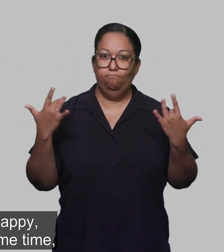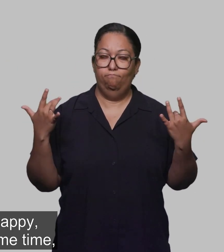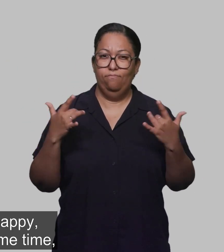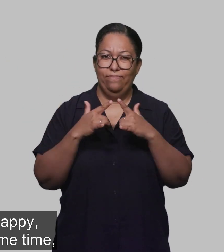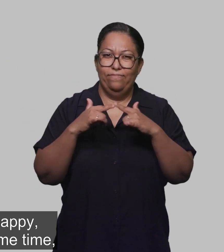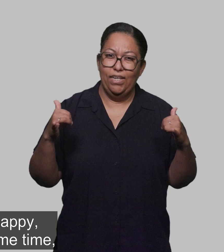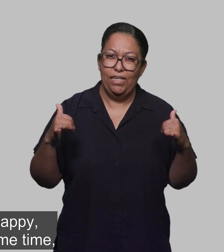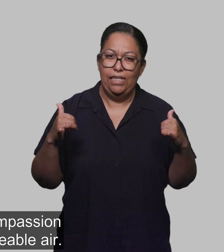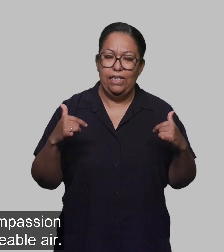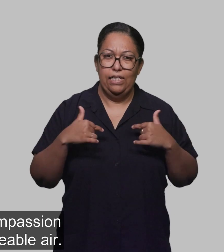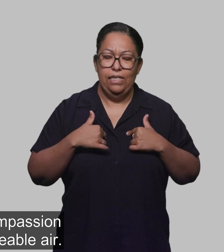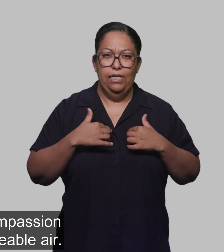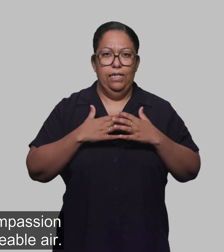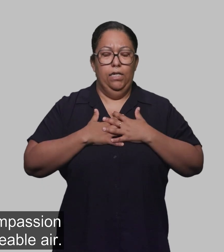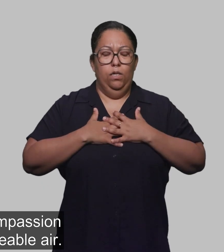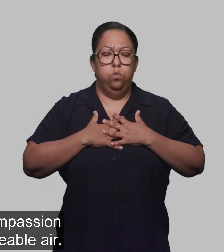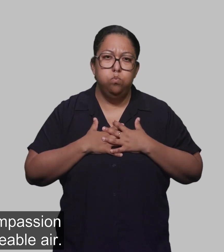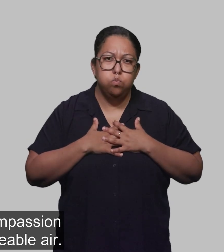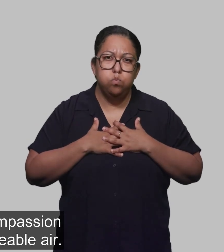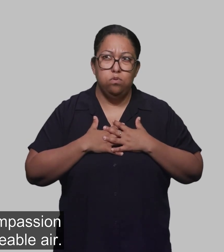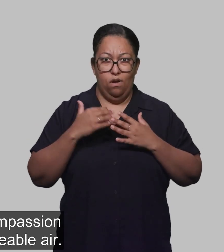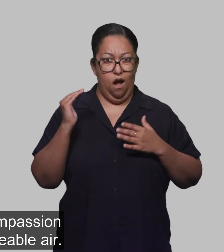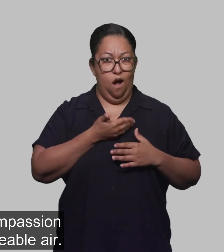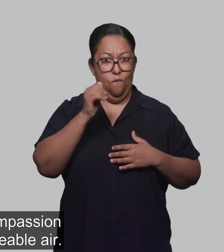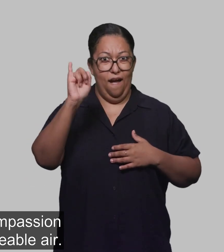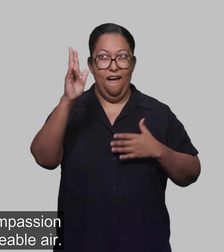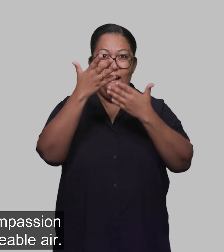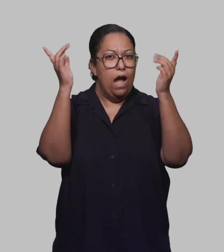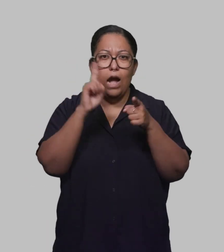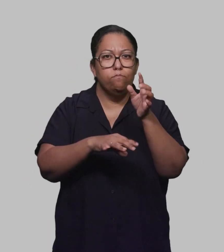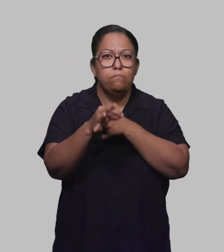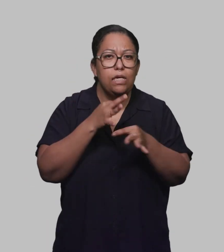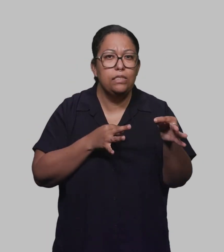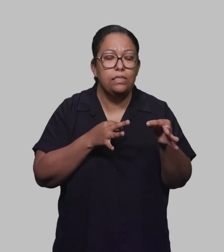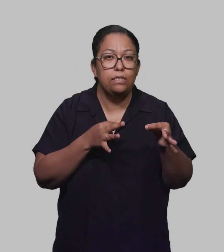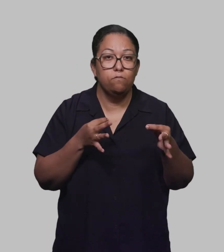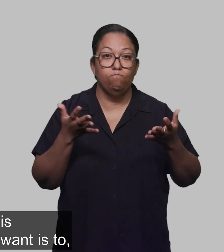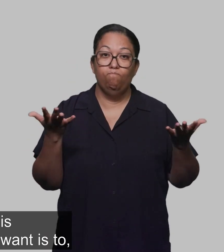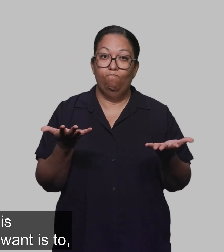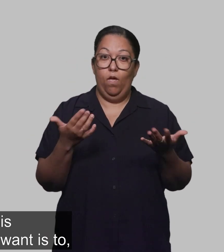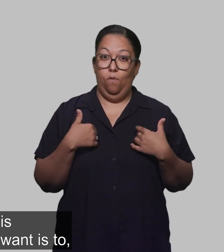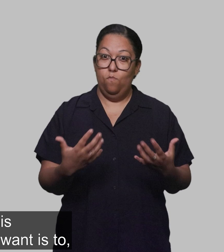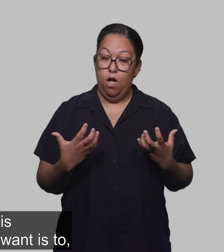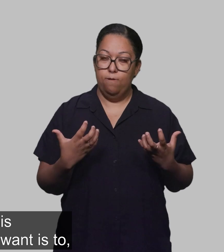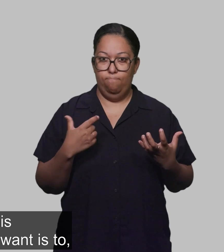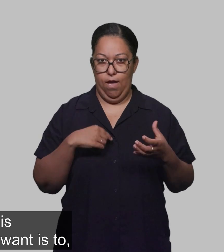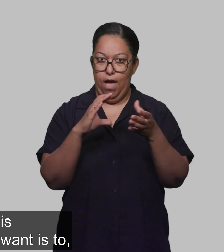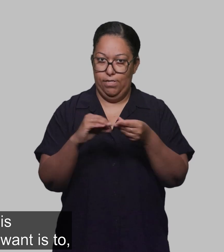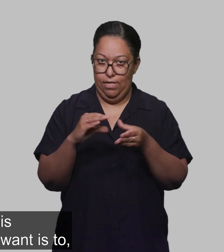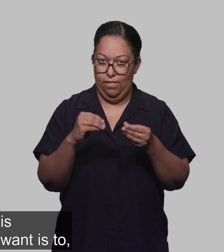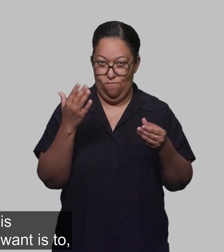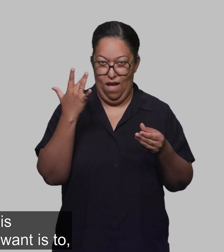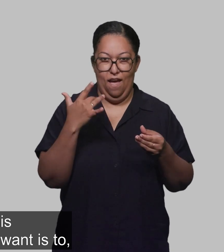at the same time, I feel great compassion for my irreplaceable Earth. that I say this because what I